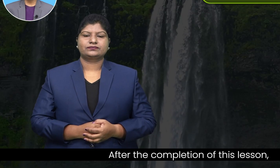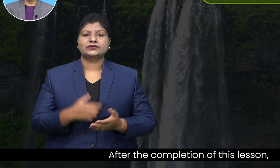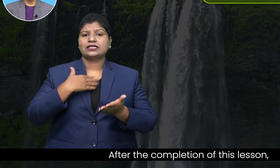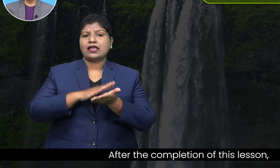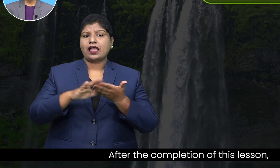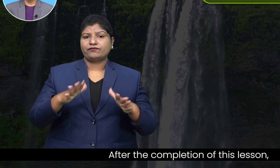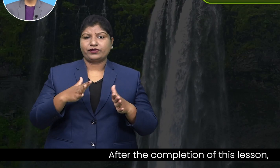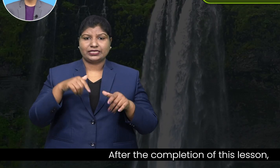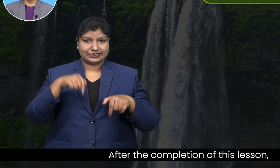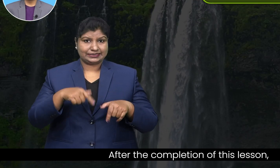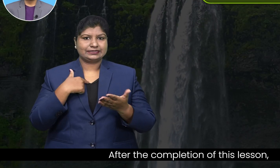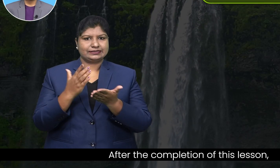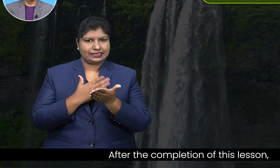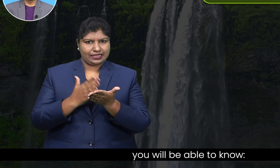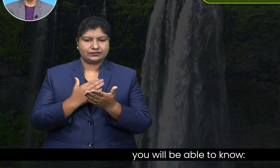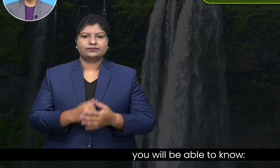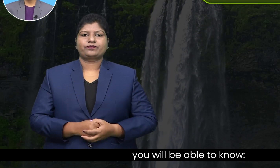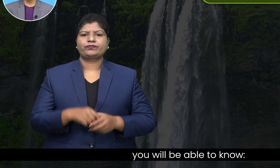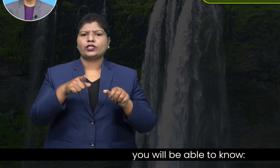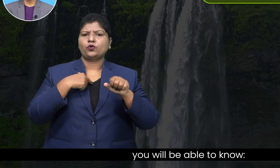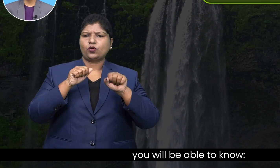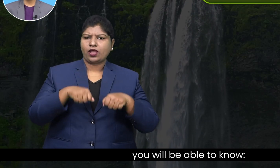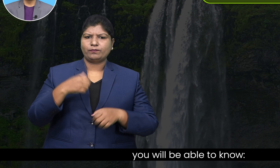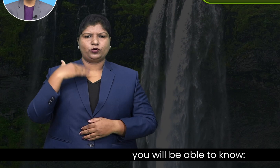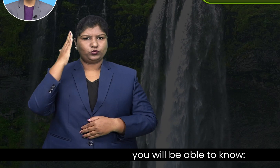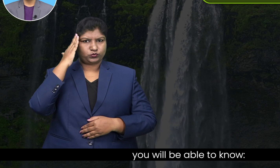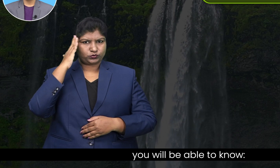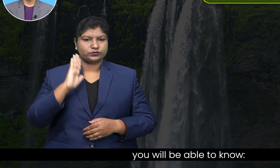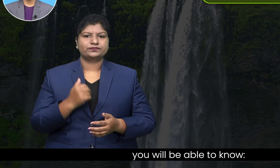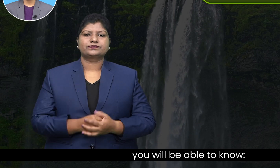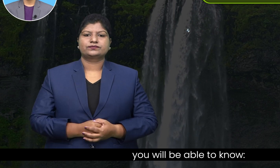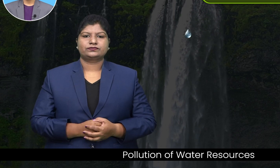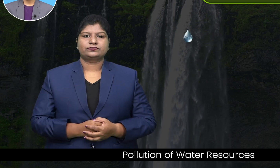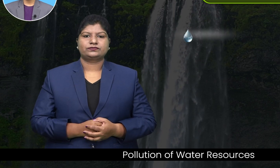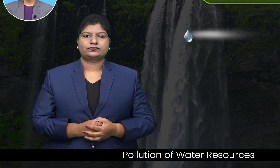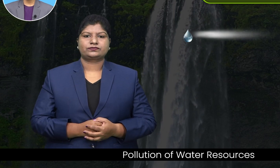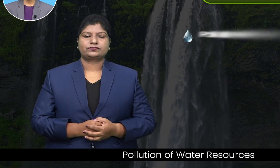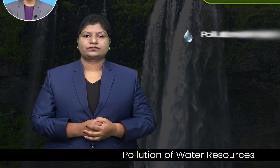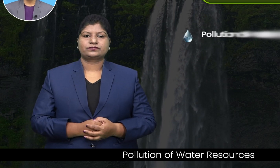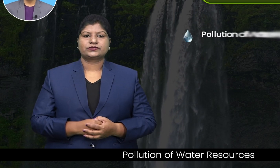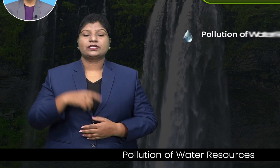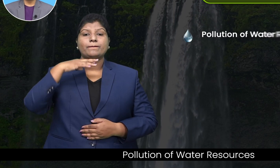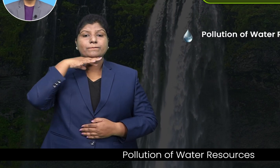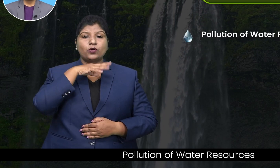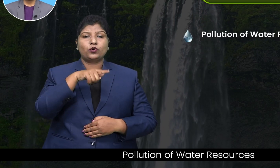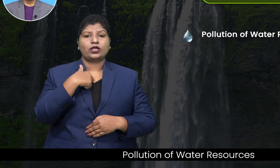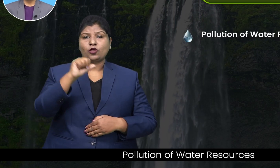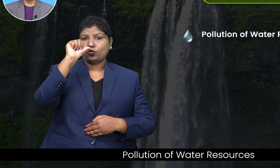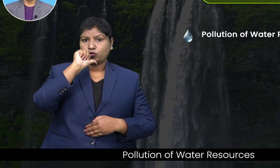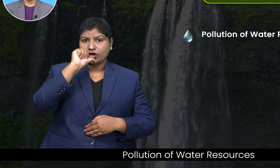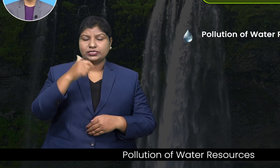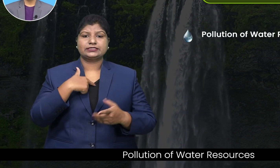After the completion of this lesson, you will be able to know pollution of water